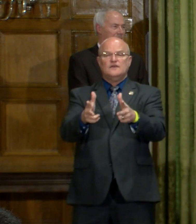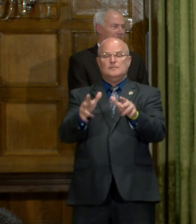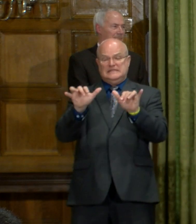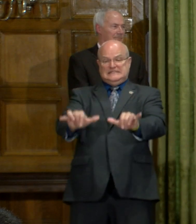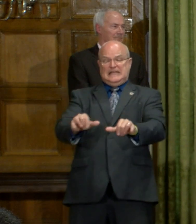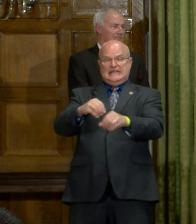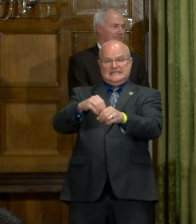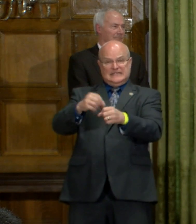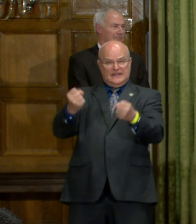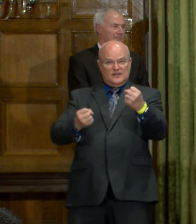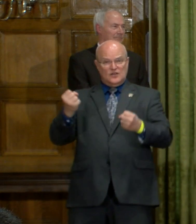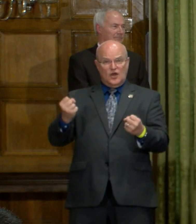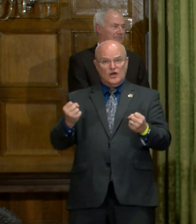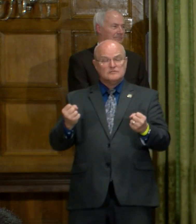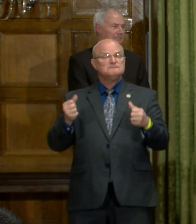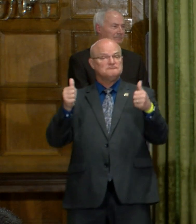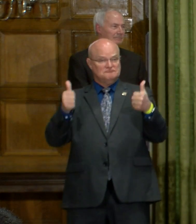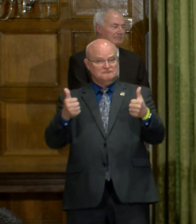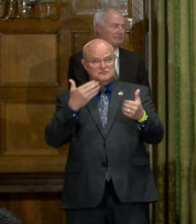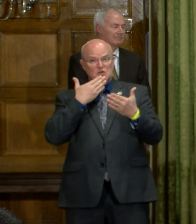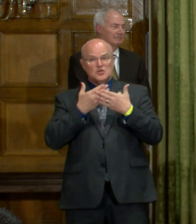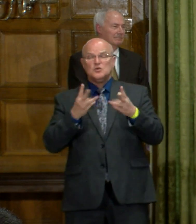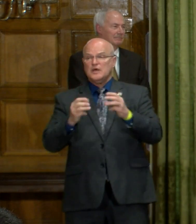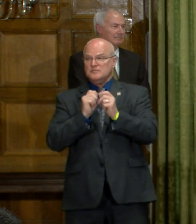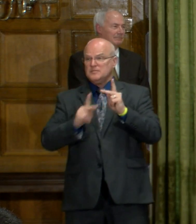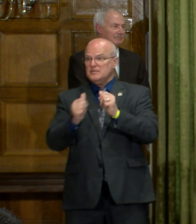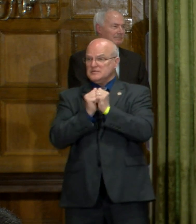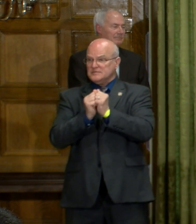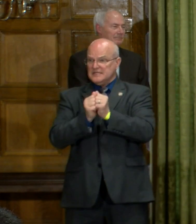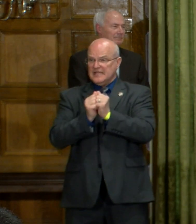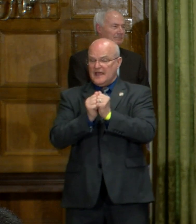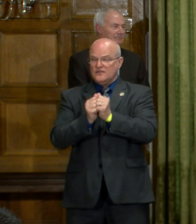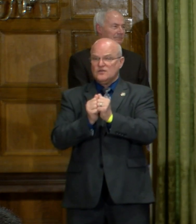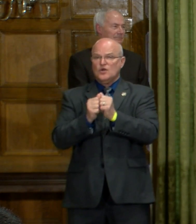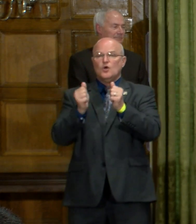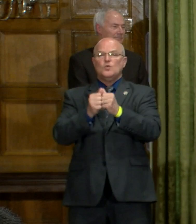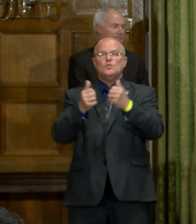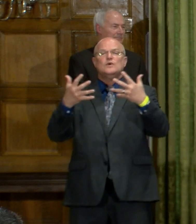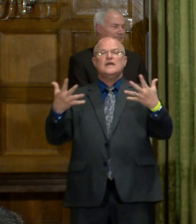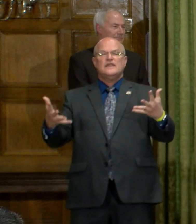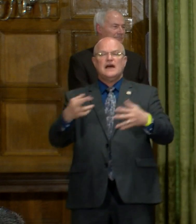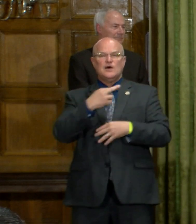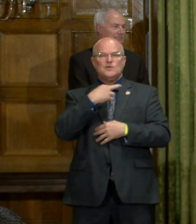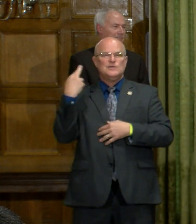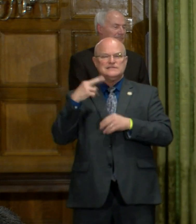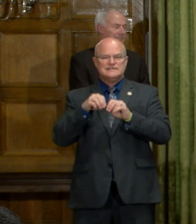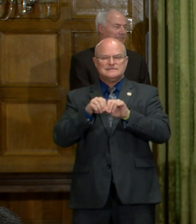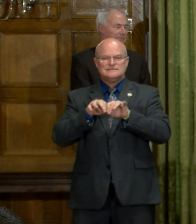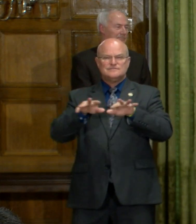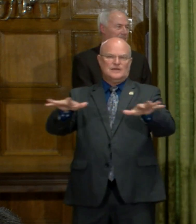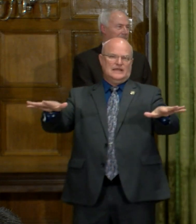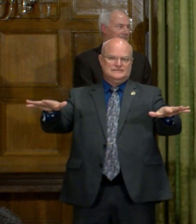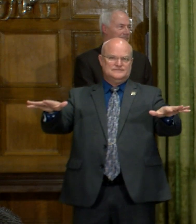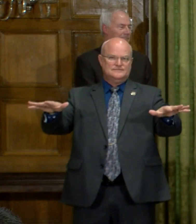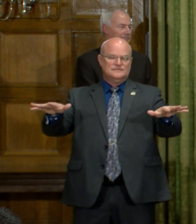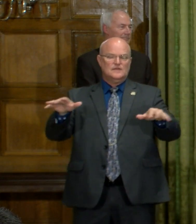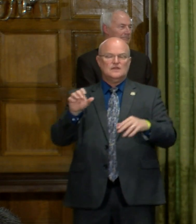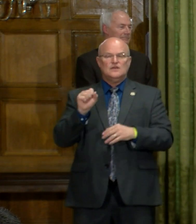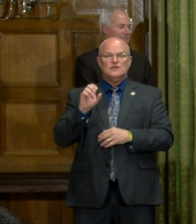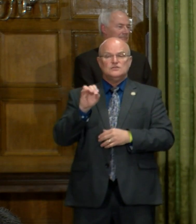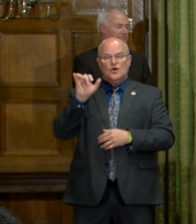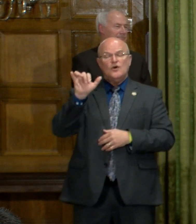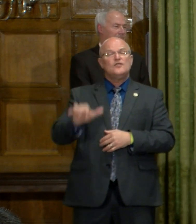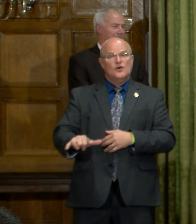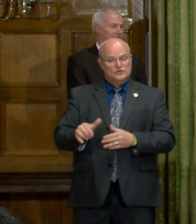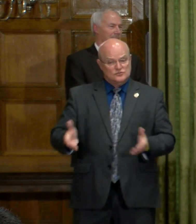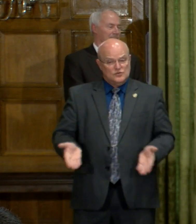and stay in their cars, that's a good way for people to be together and without risking the spread of COVID-19. So